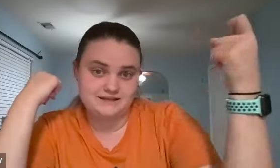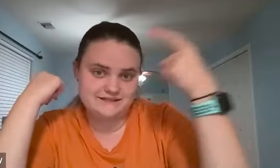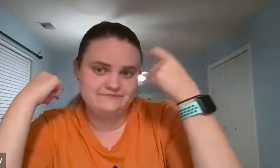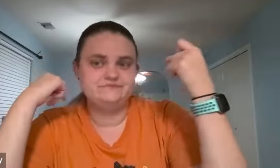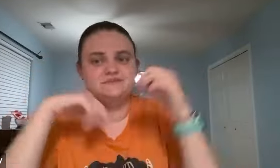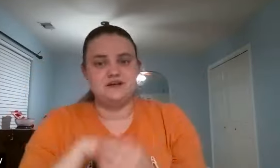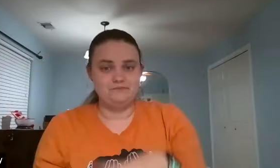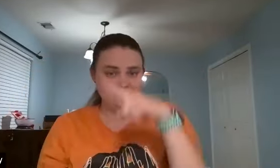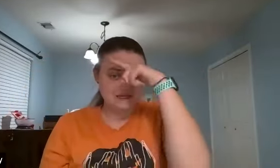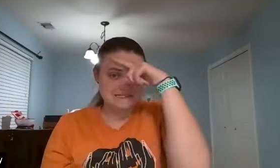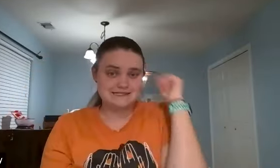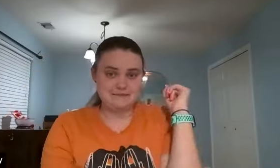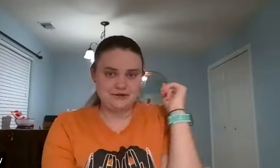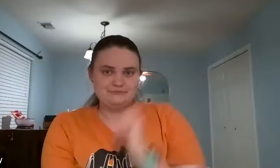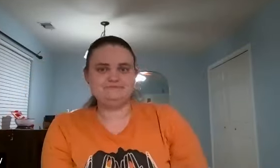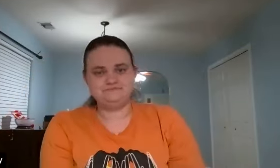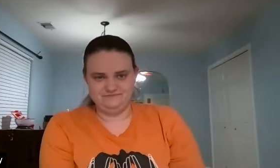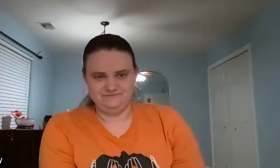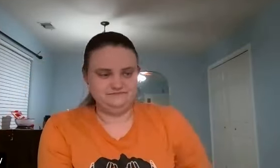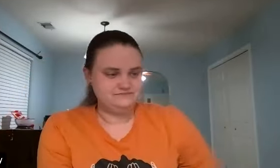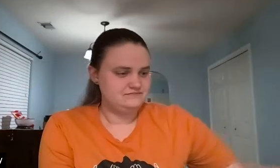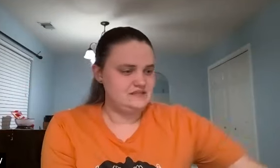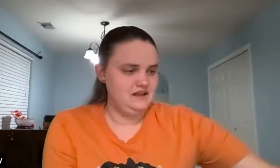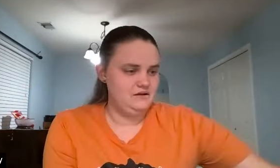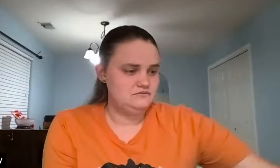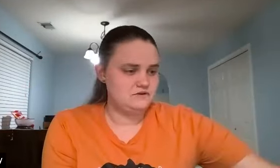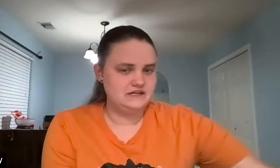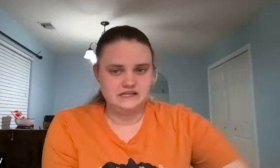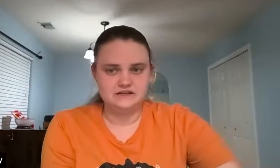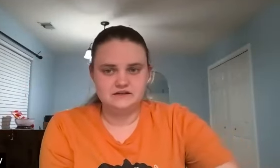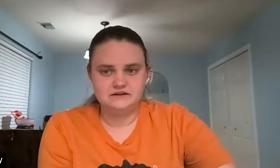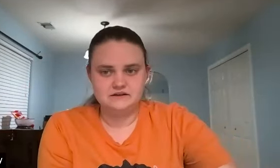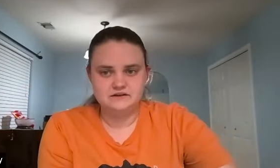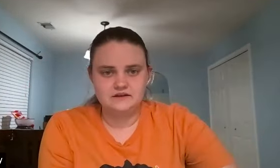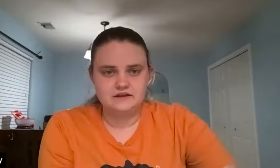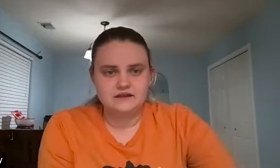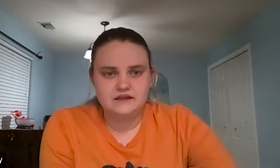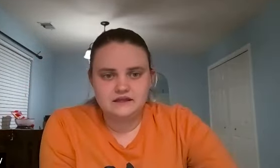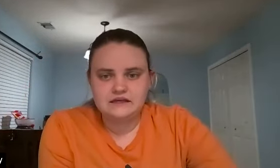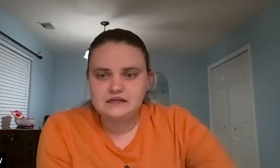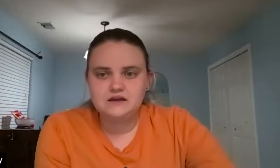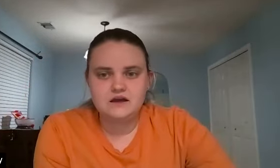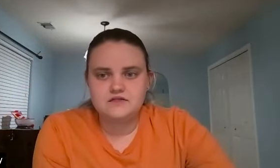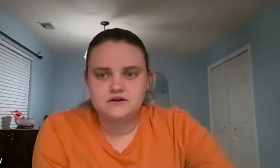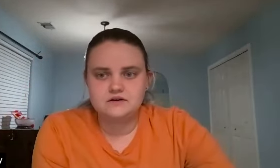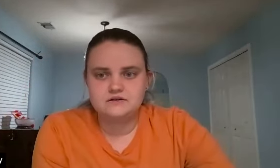because summer. All righty. Any